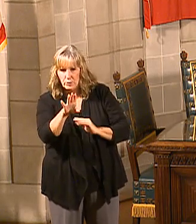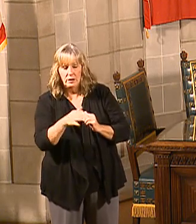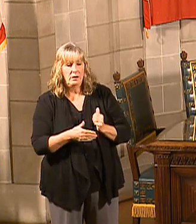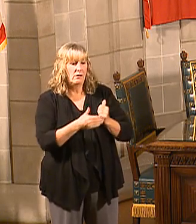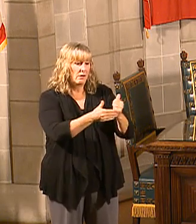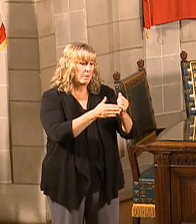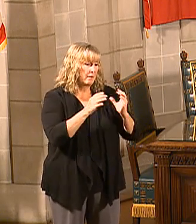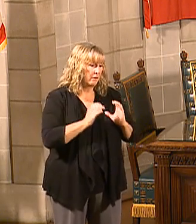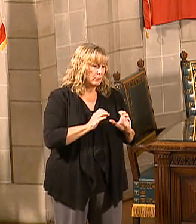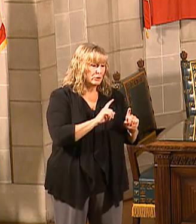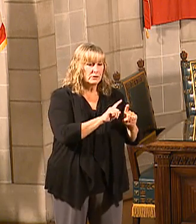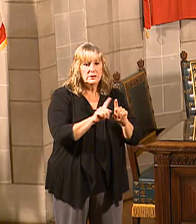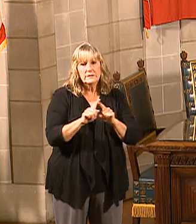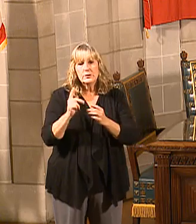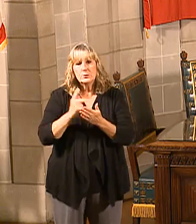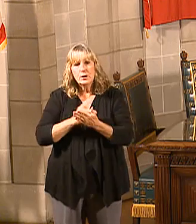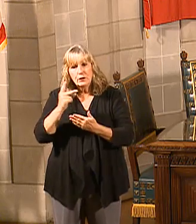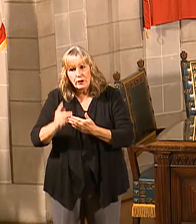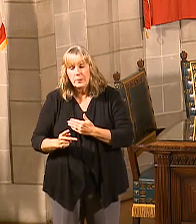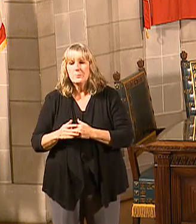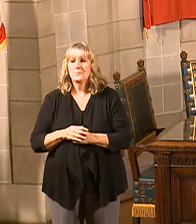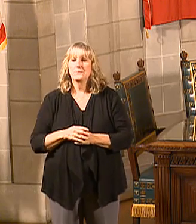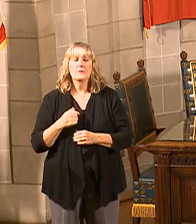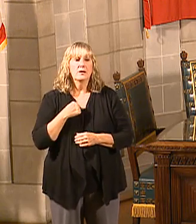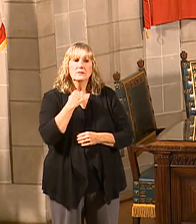customers in different programs. I refer the